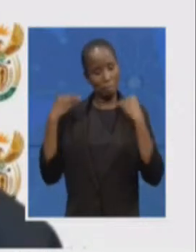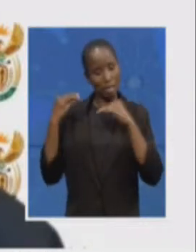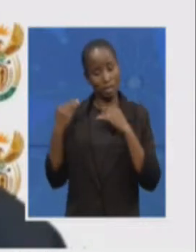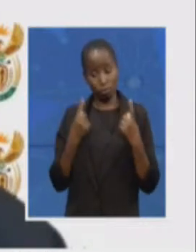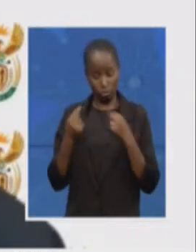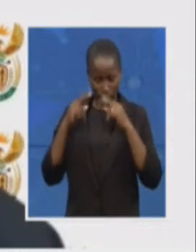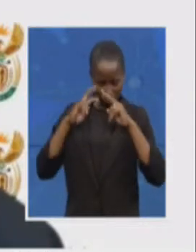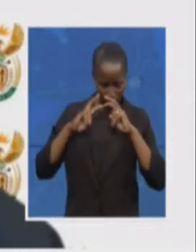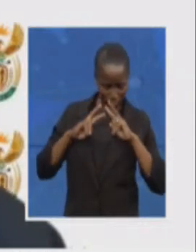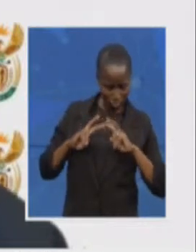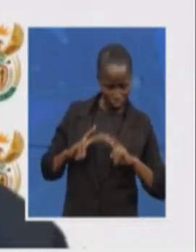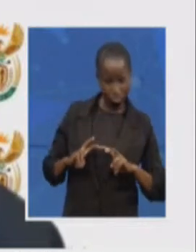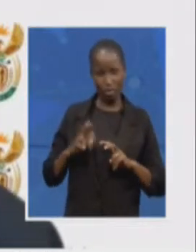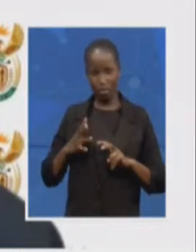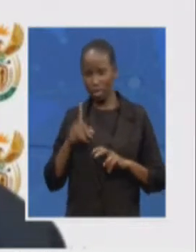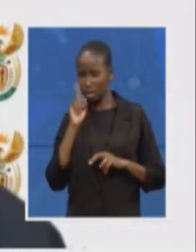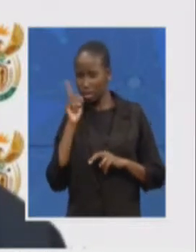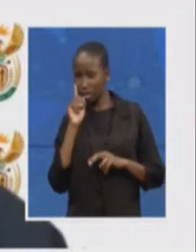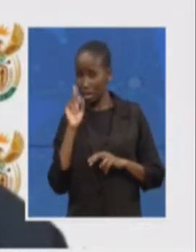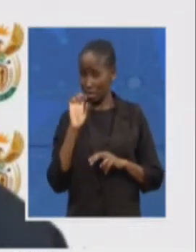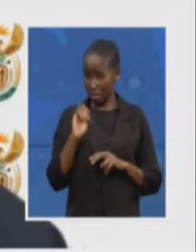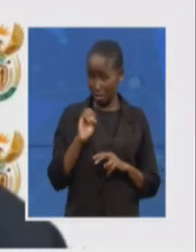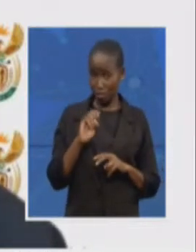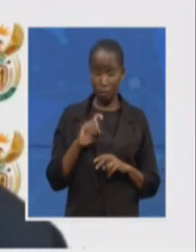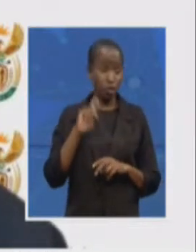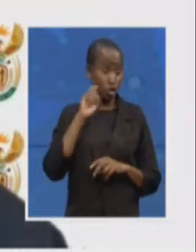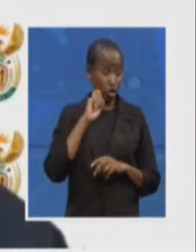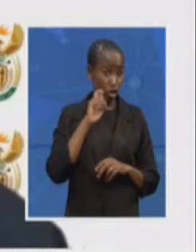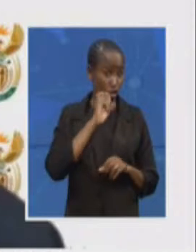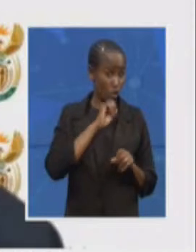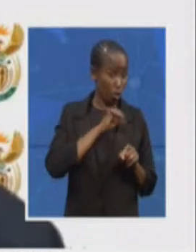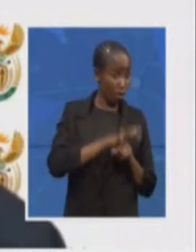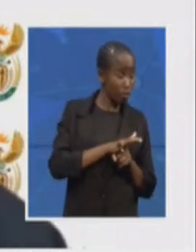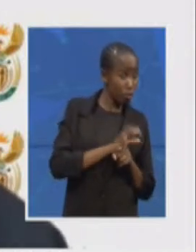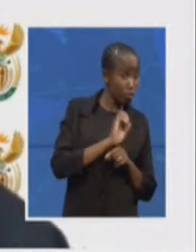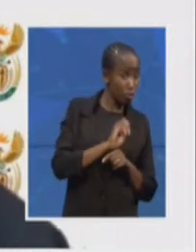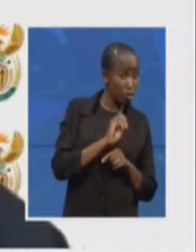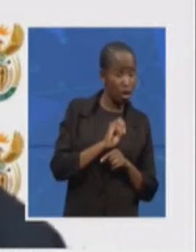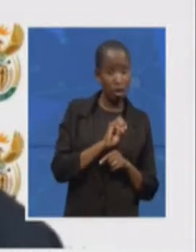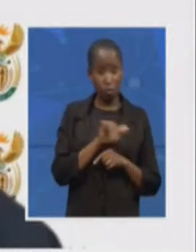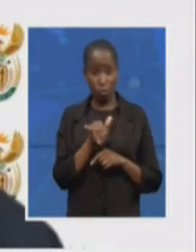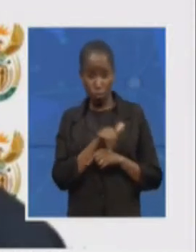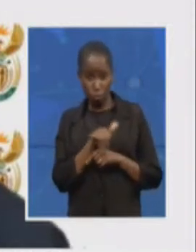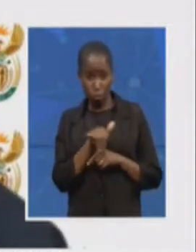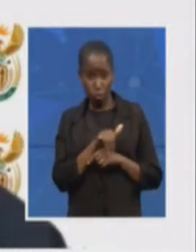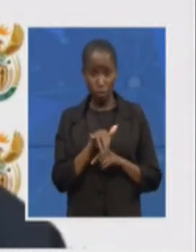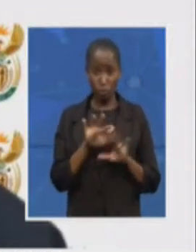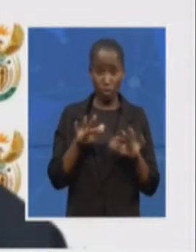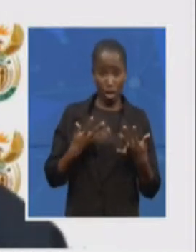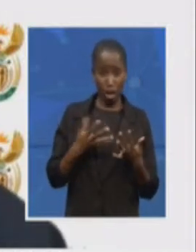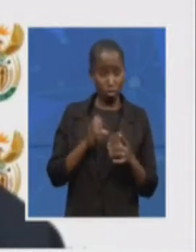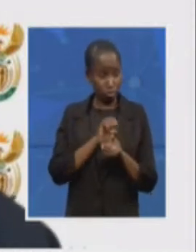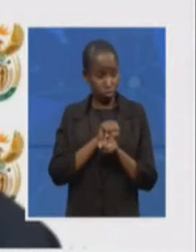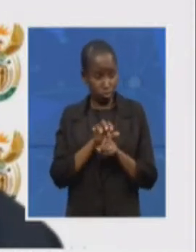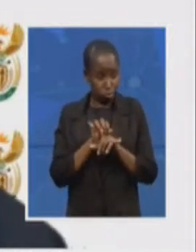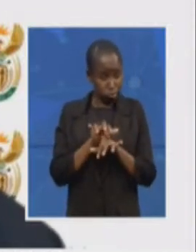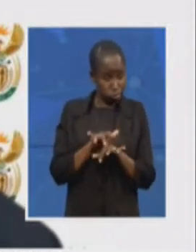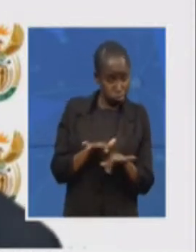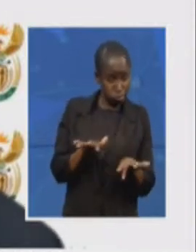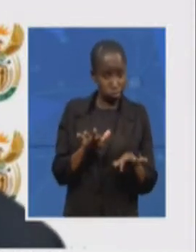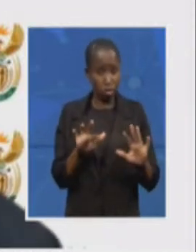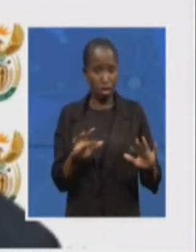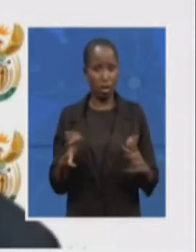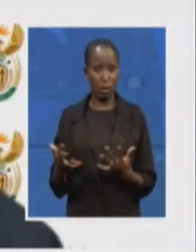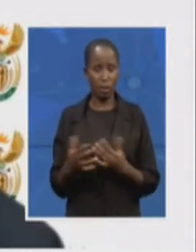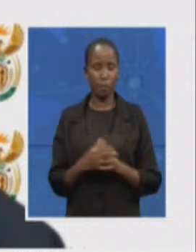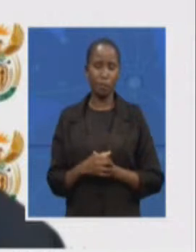in terms of its transmissibility and illness, whether there is increased